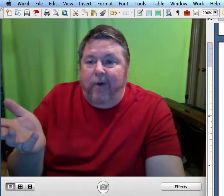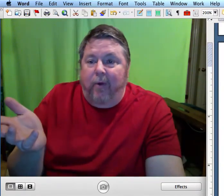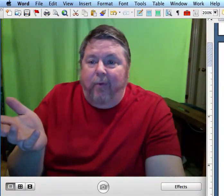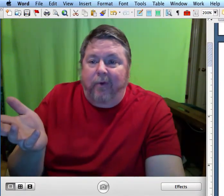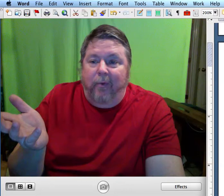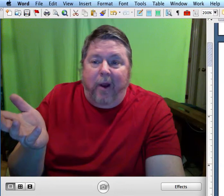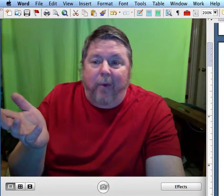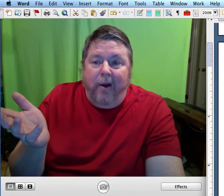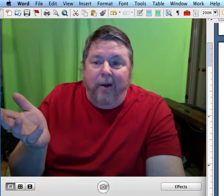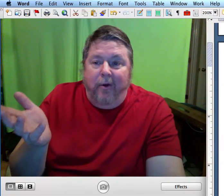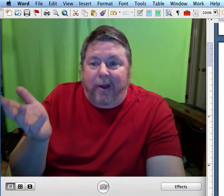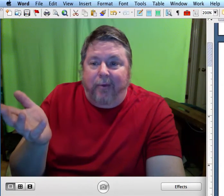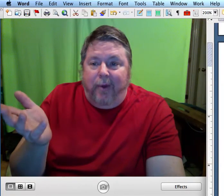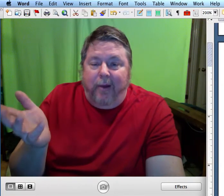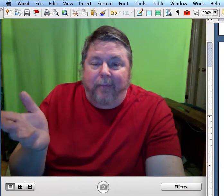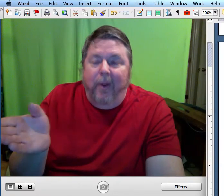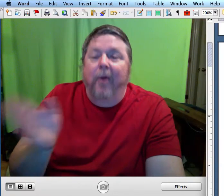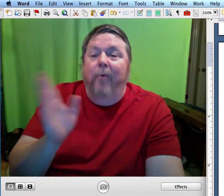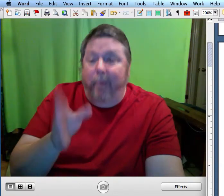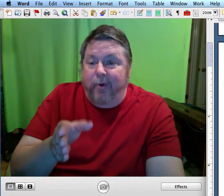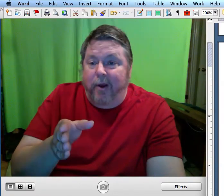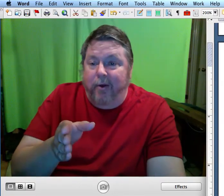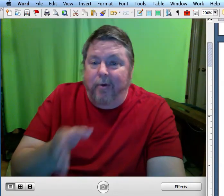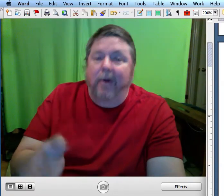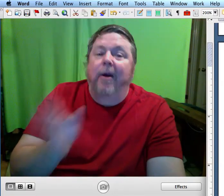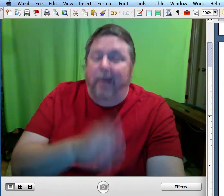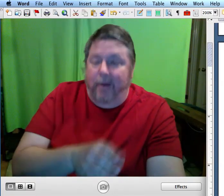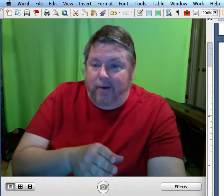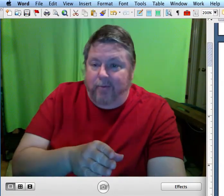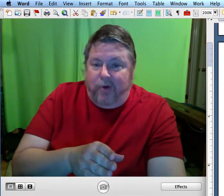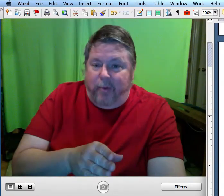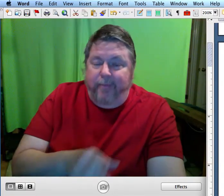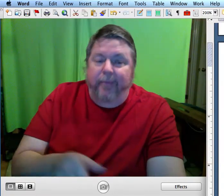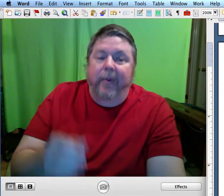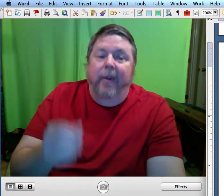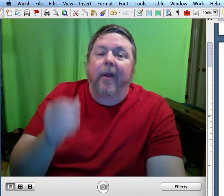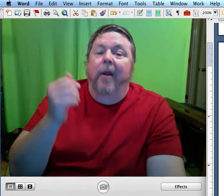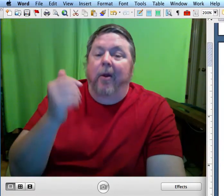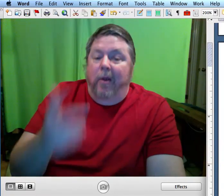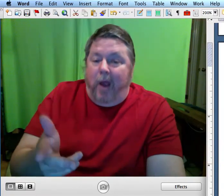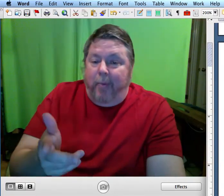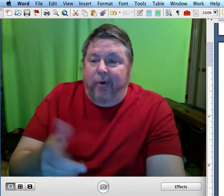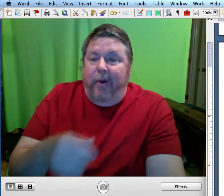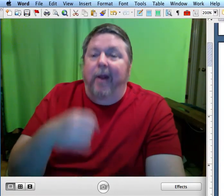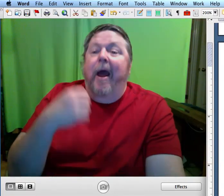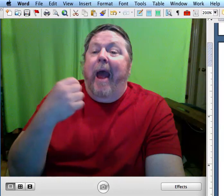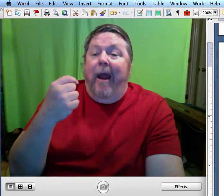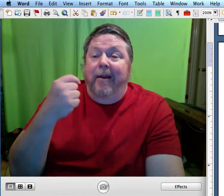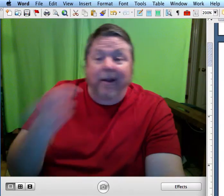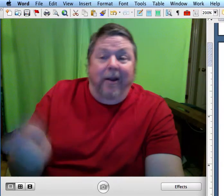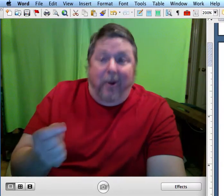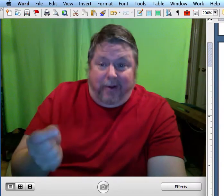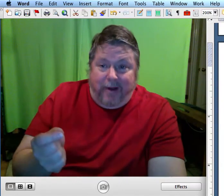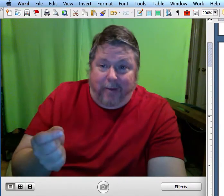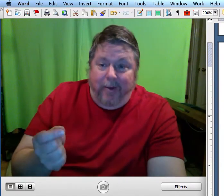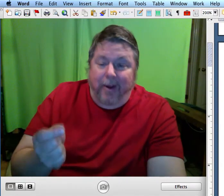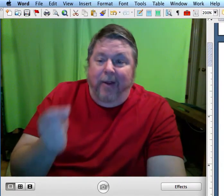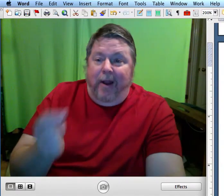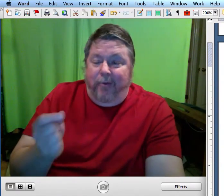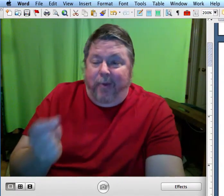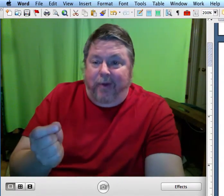which, wasn't what I wanted to do, but that's what I did. What would you want to do? Show me. Opportunity. I didn't know at the